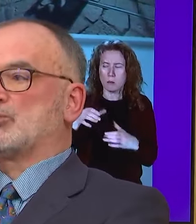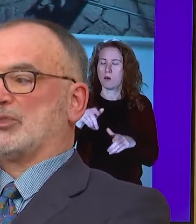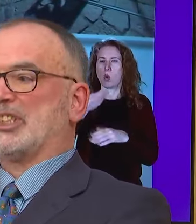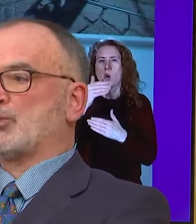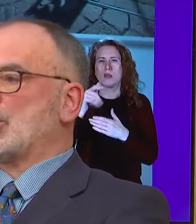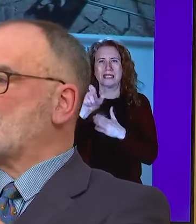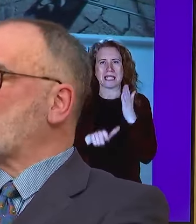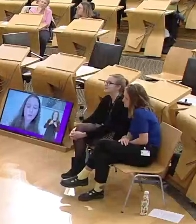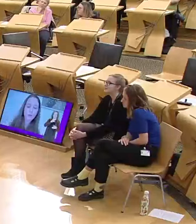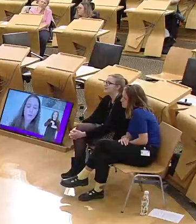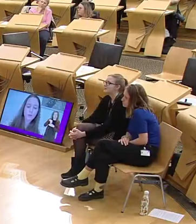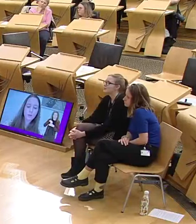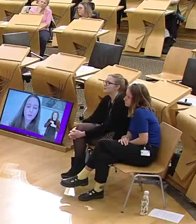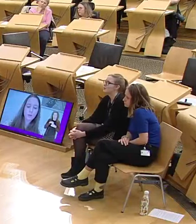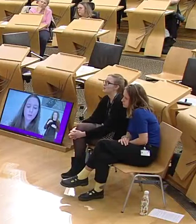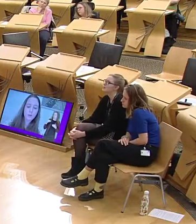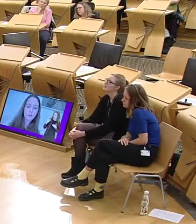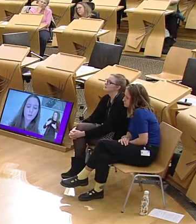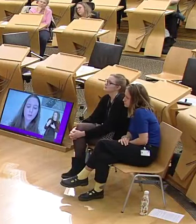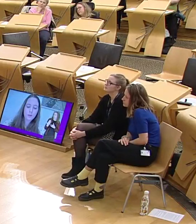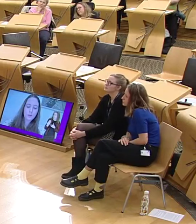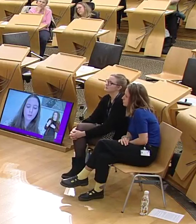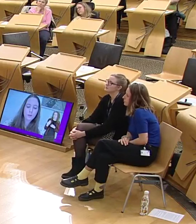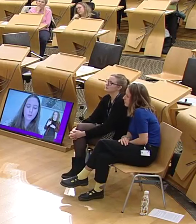participation. And so recently I've been working with